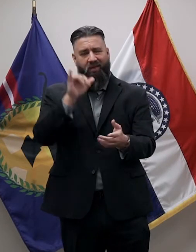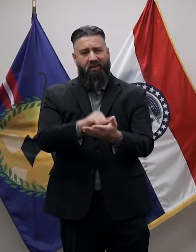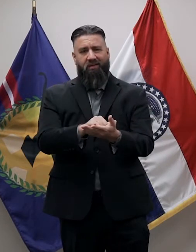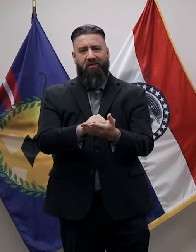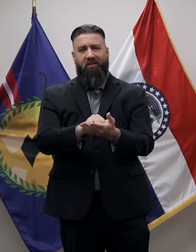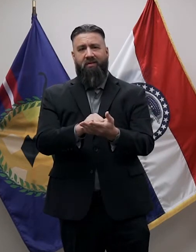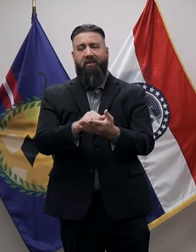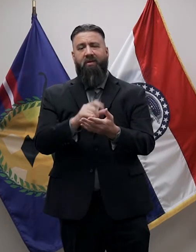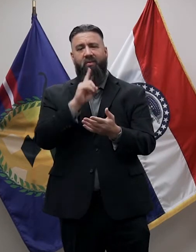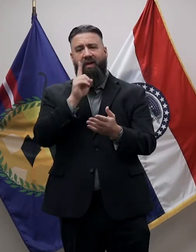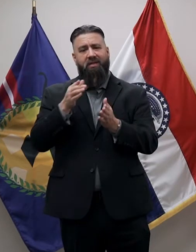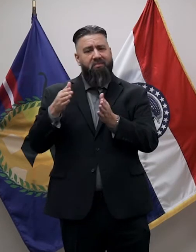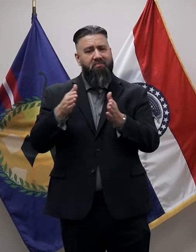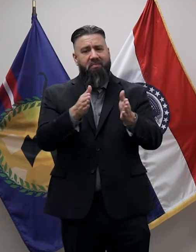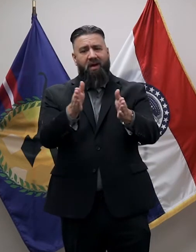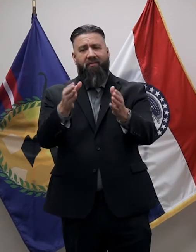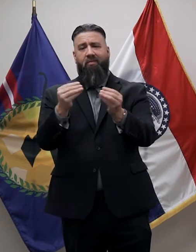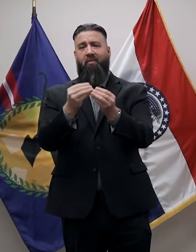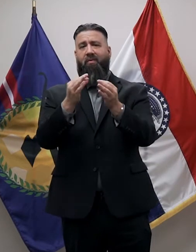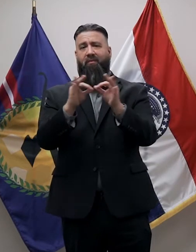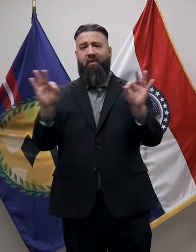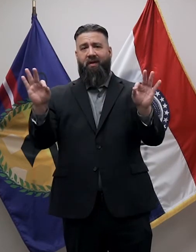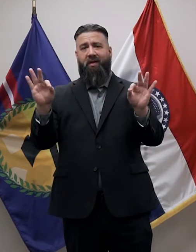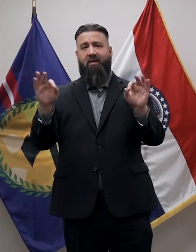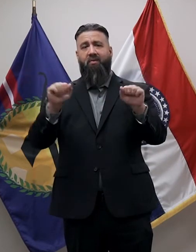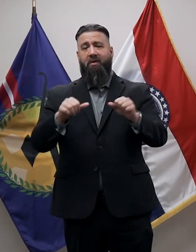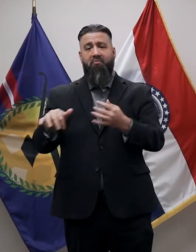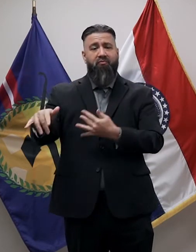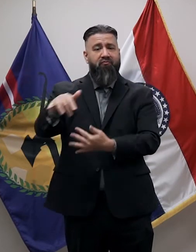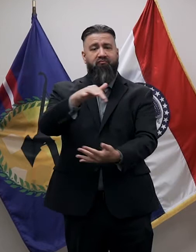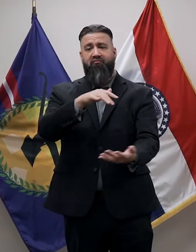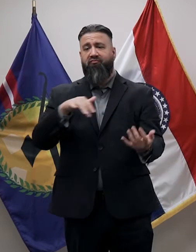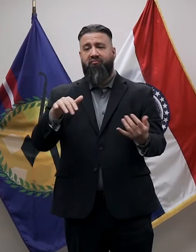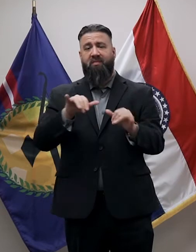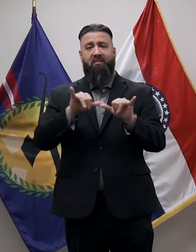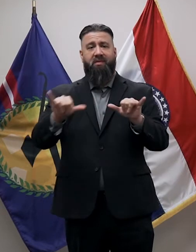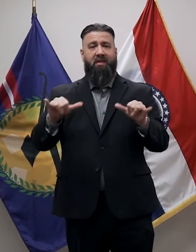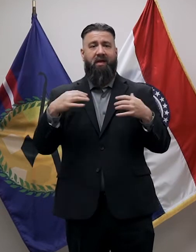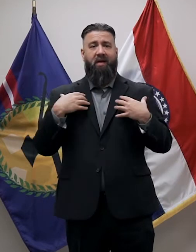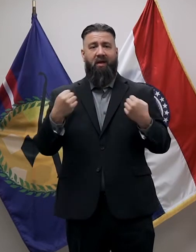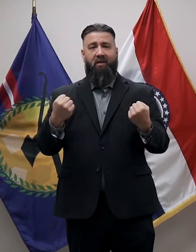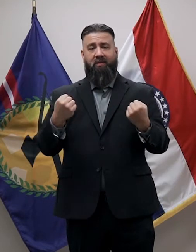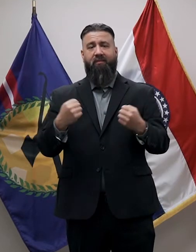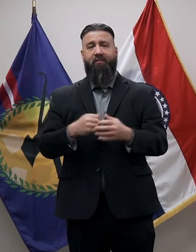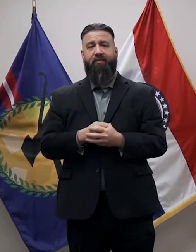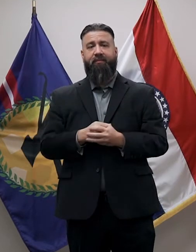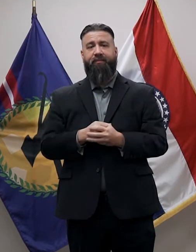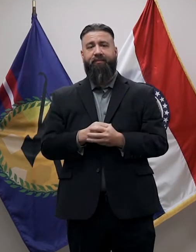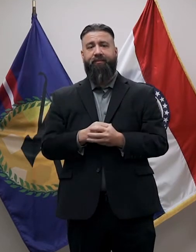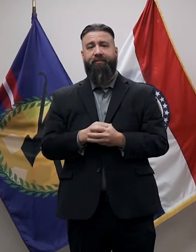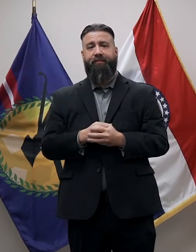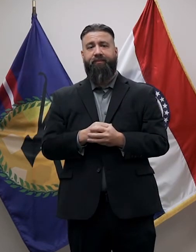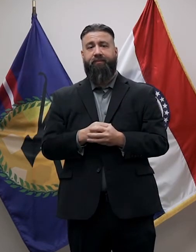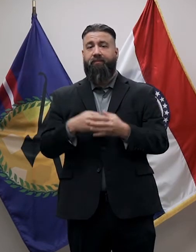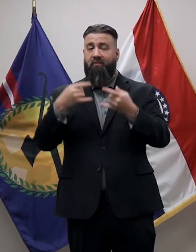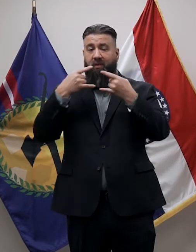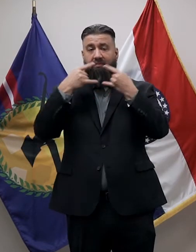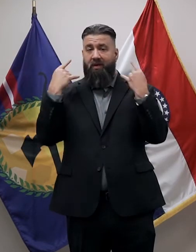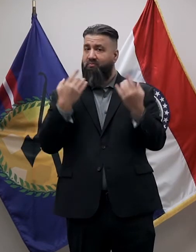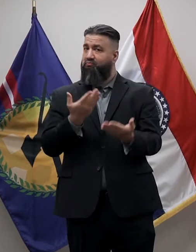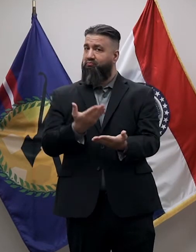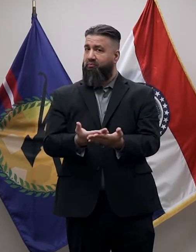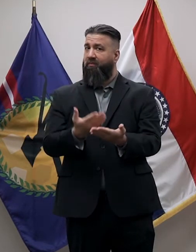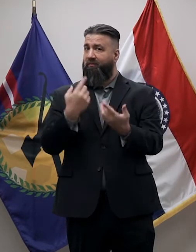freedom and to move about, stay healthy, and to allow more time for more people to get vaccinated. Masks have proven